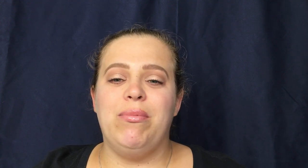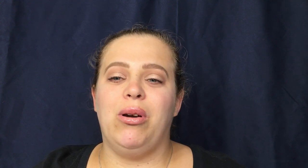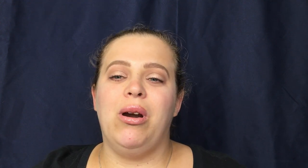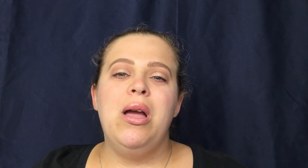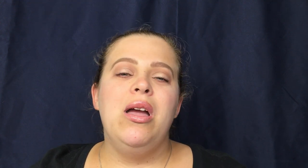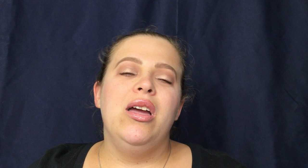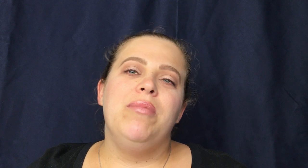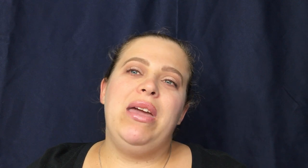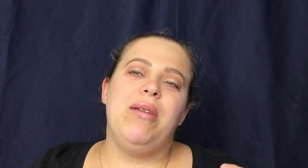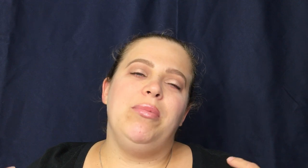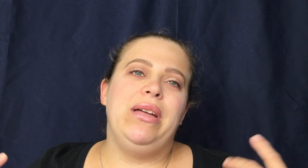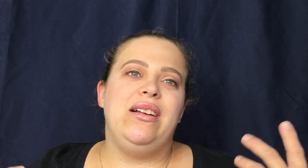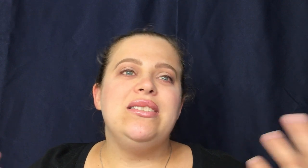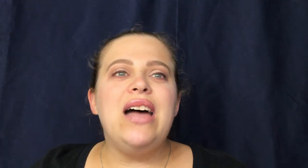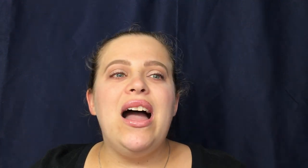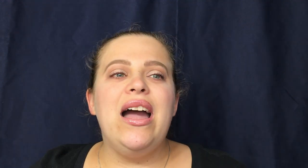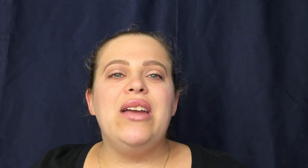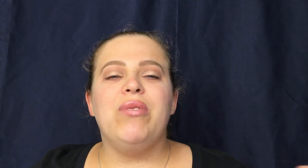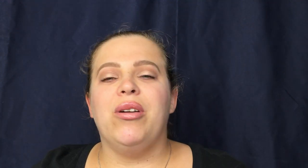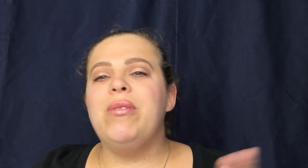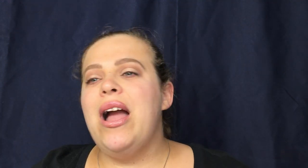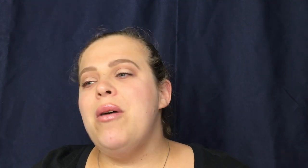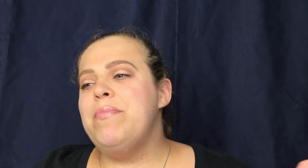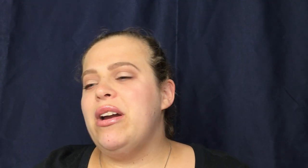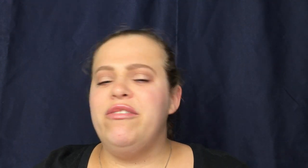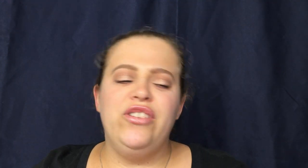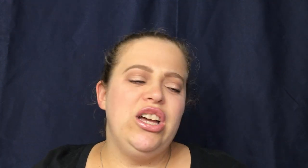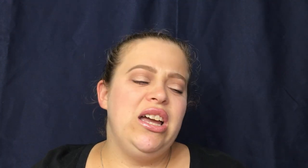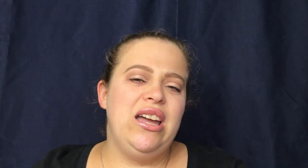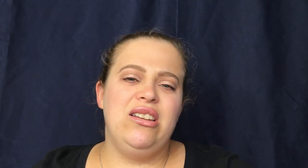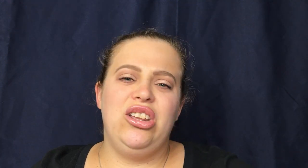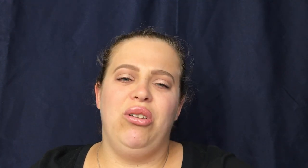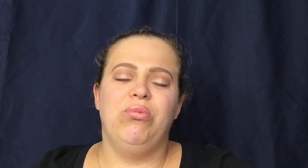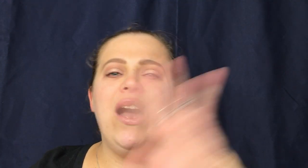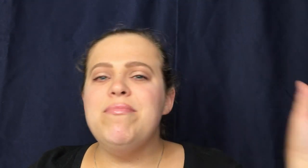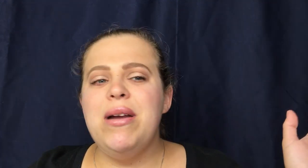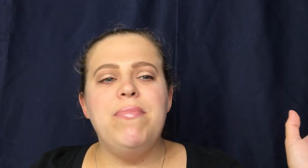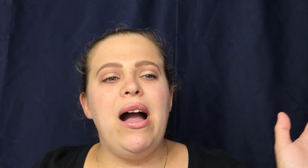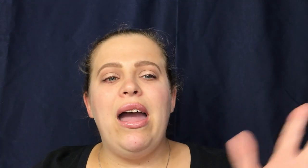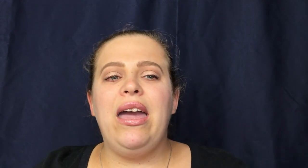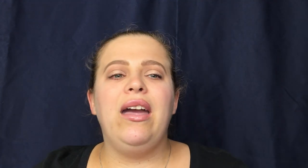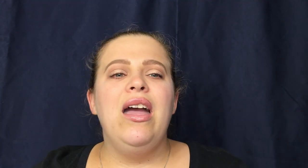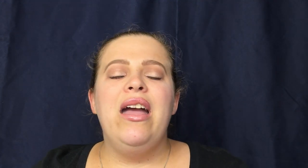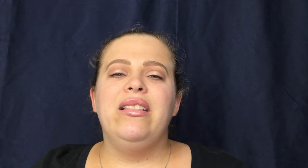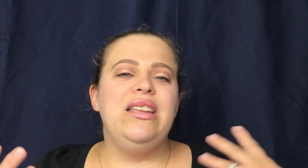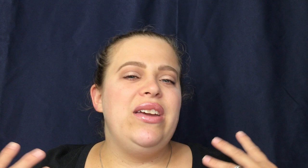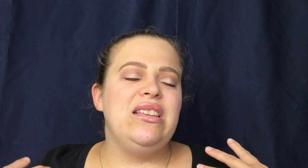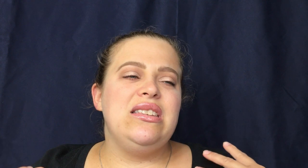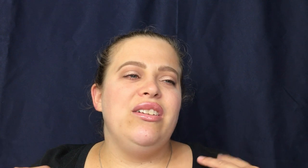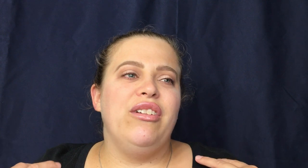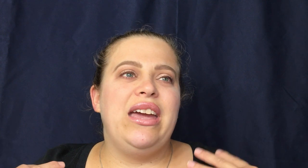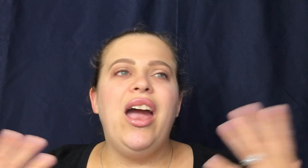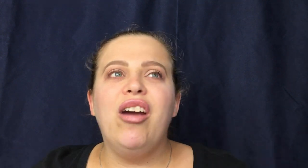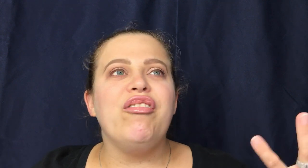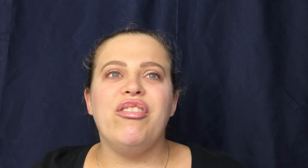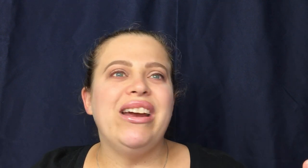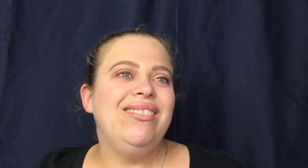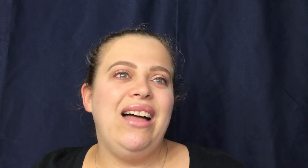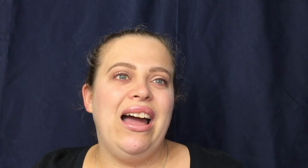remember being able to play outside, run around barefoot, you know, ride my bike, living this carefree